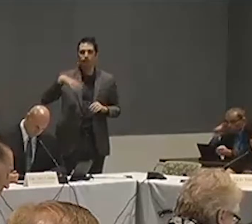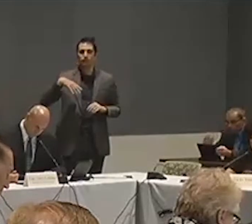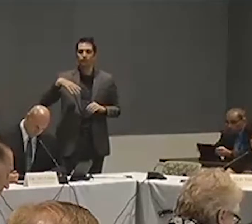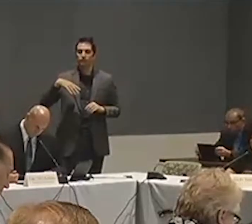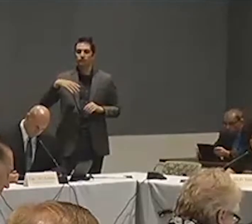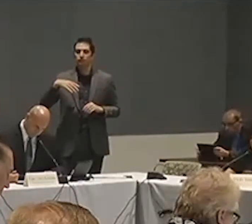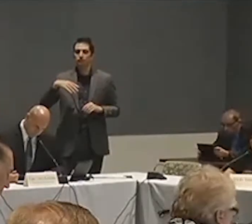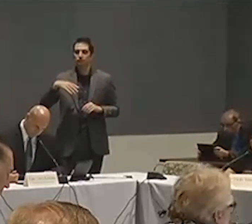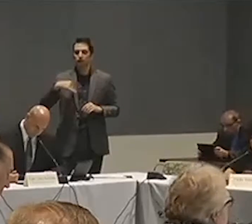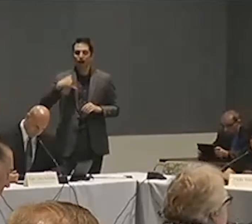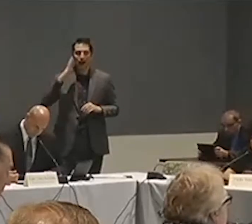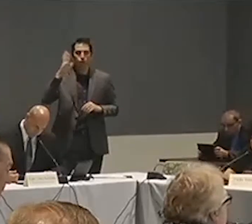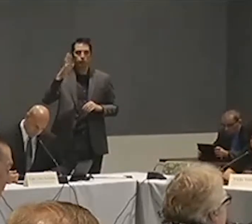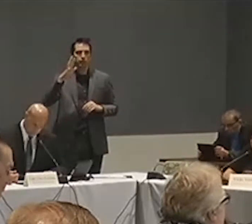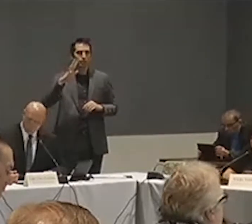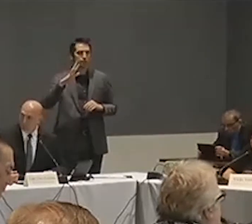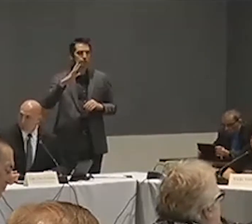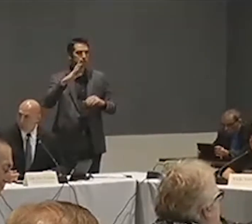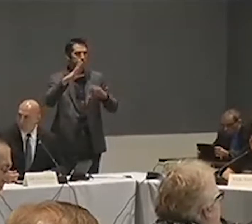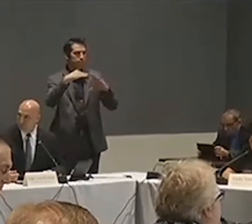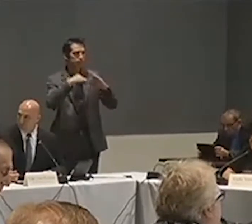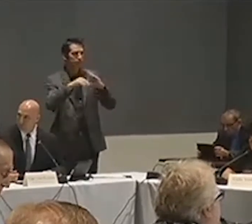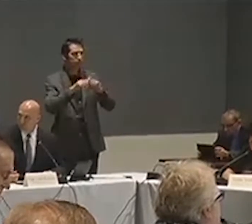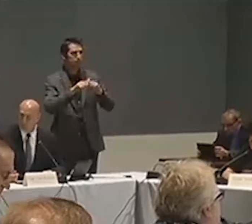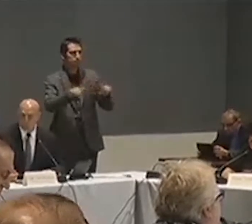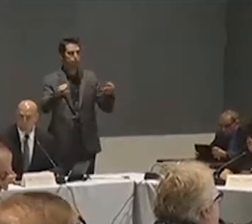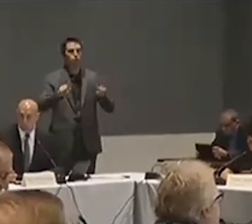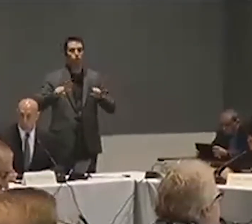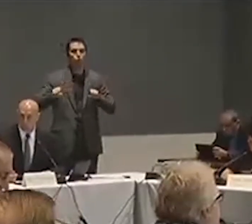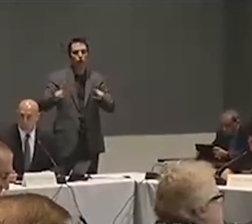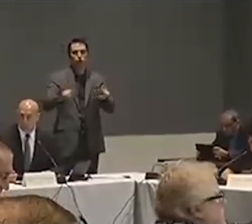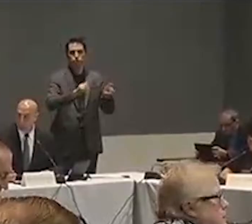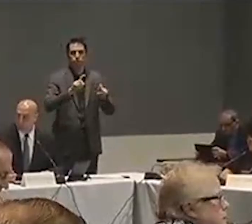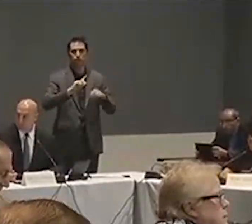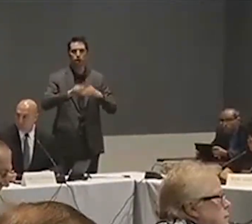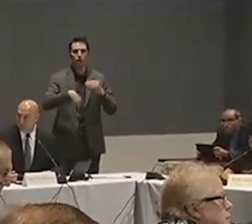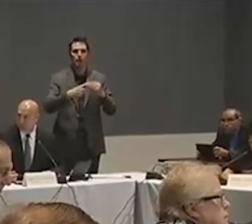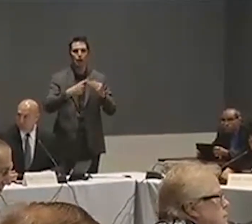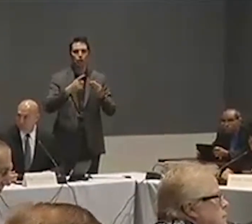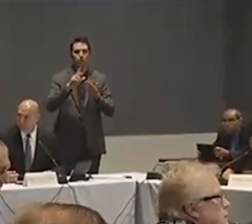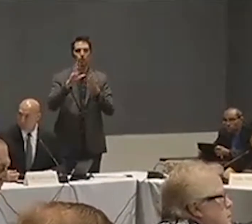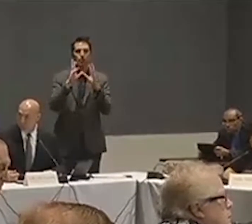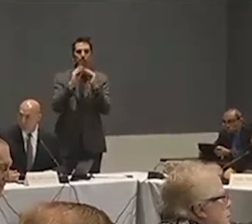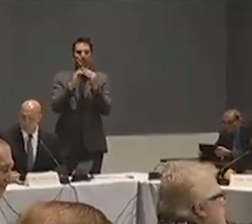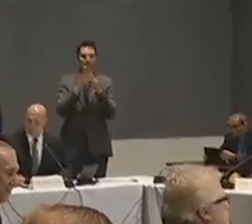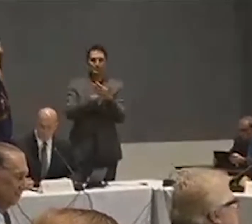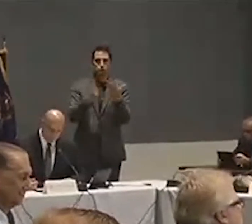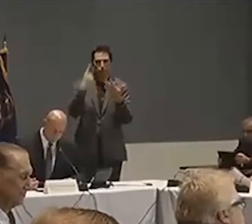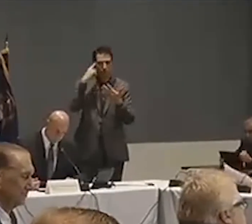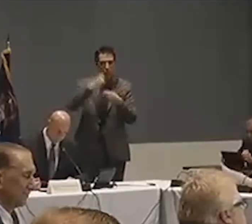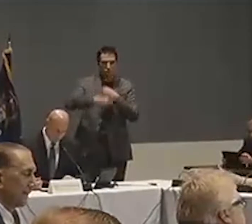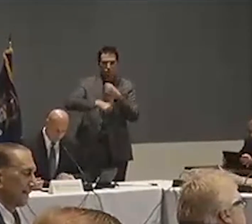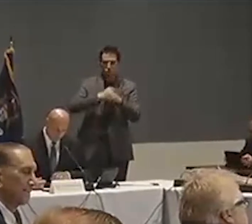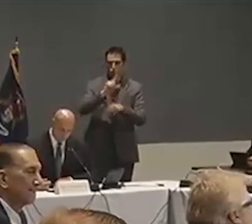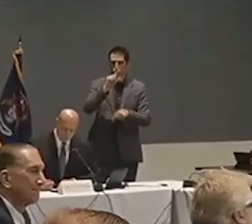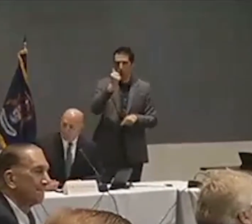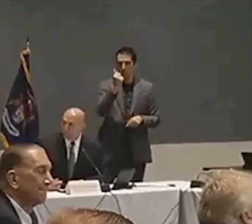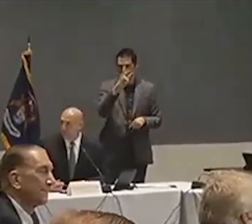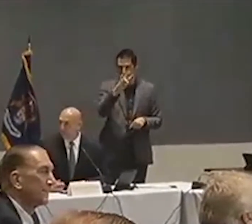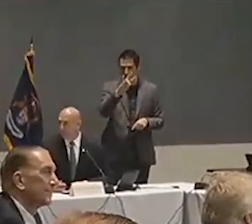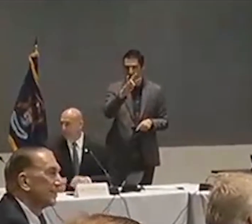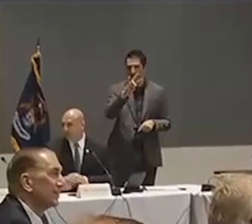and I'll send out a questionnaire to you all regarding the meeting schedule for 2017. We want to have a little discussion